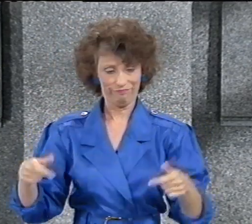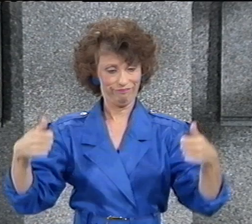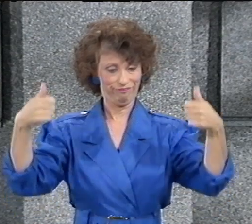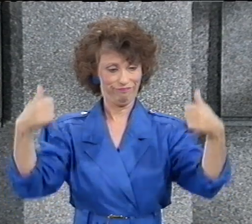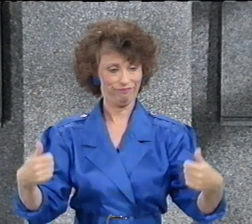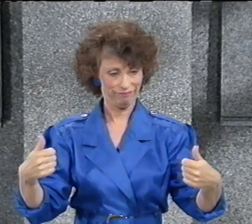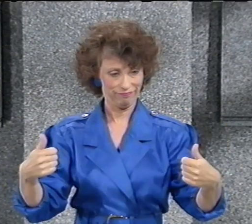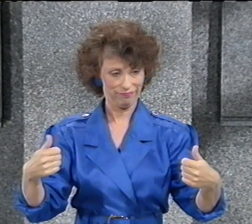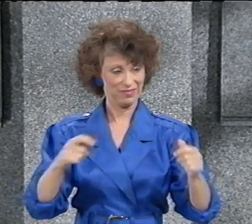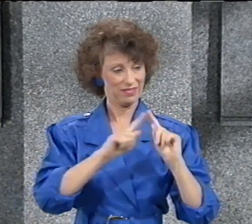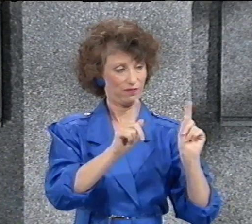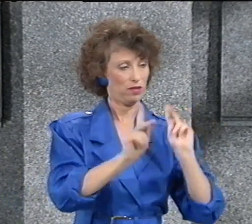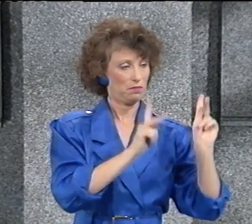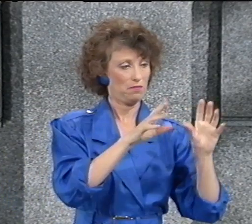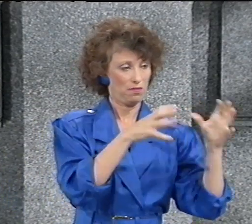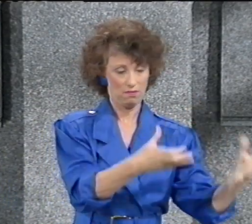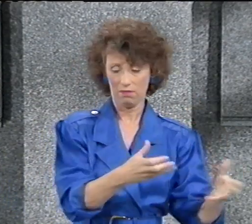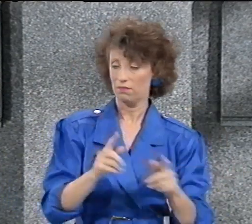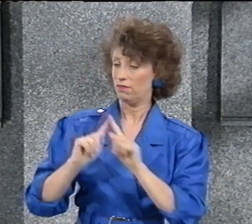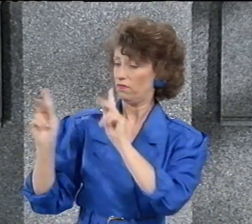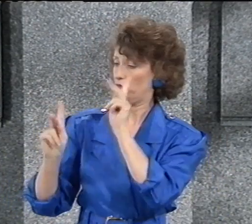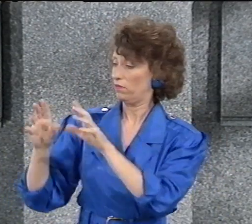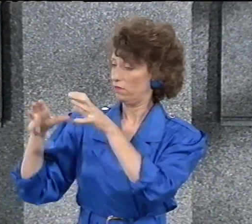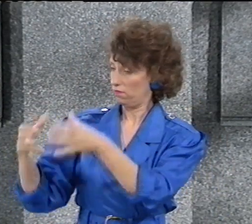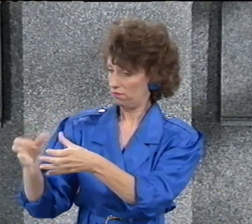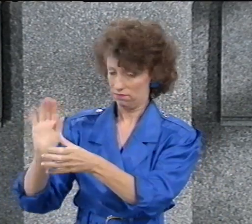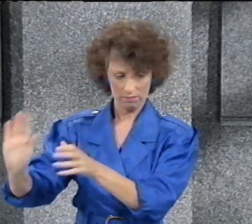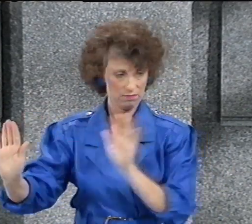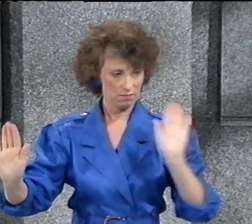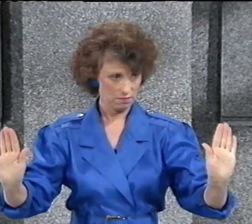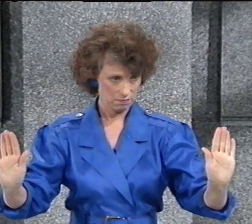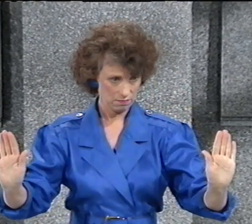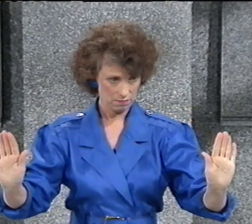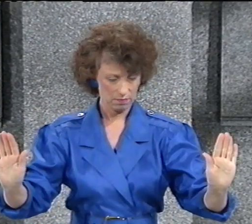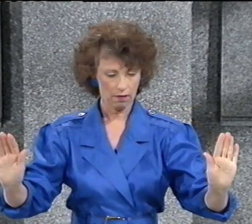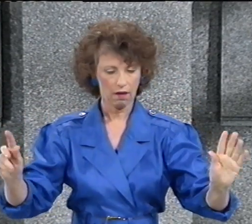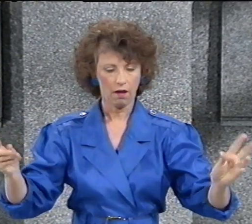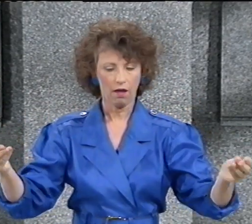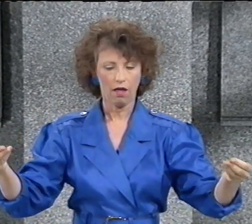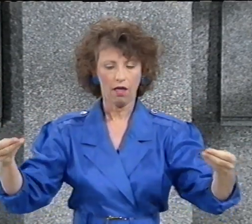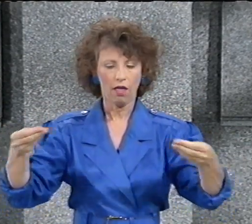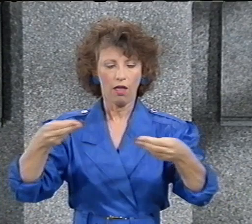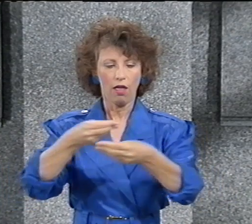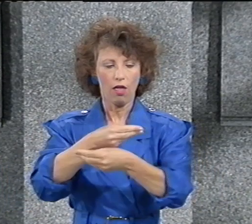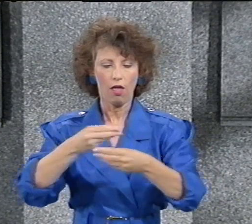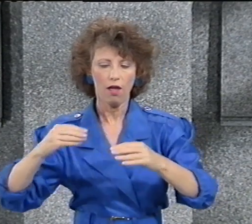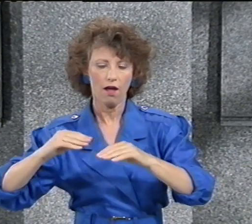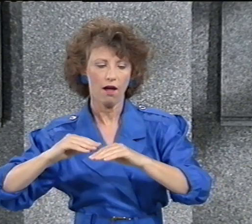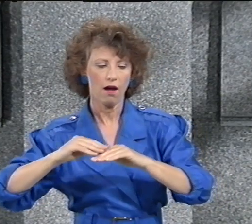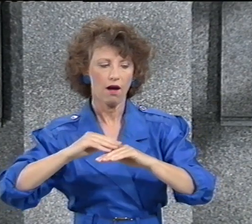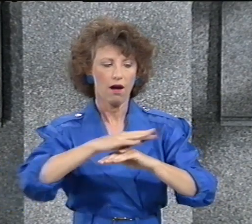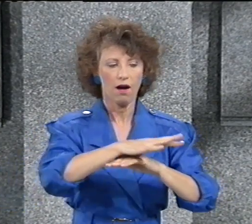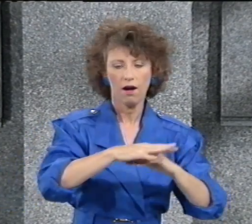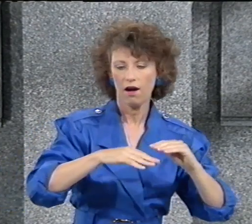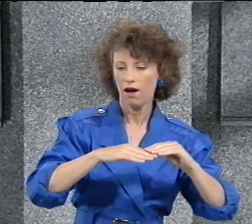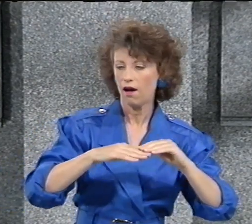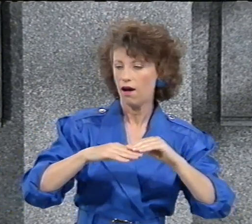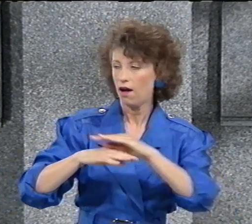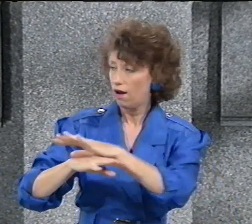all languages. Whenever two languages exist side by side, like American Sign Language and English, there